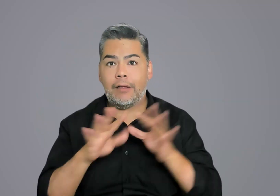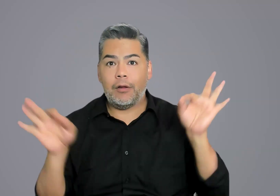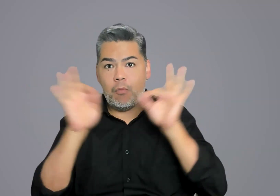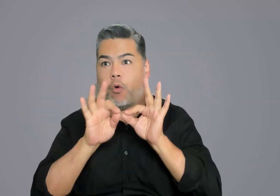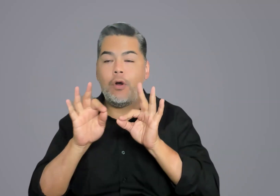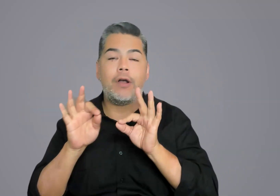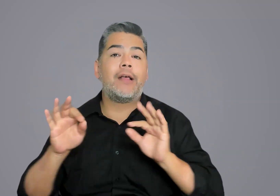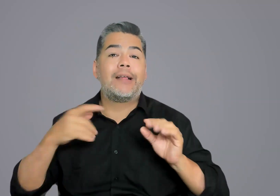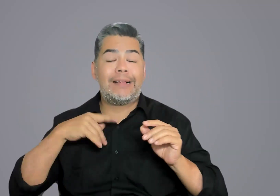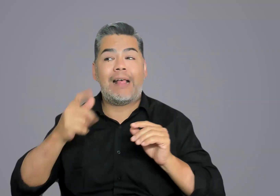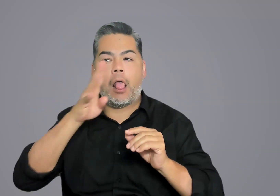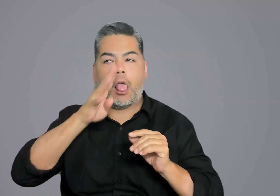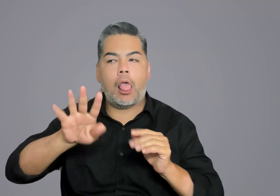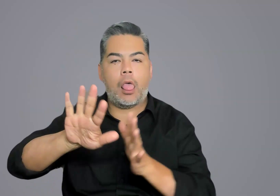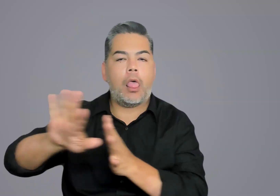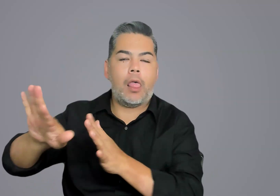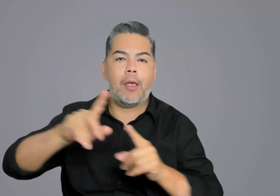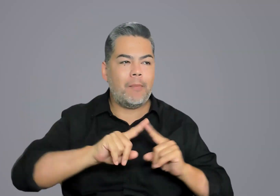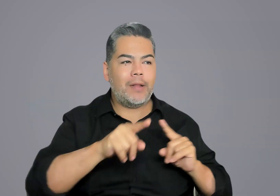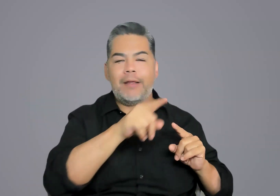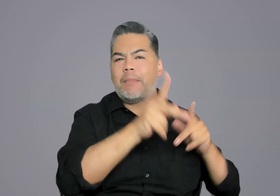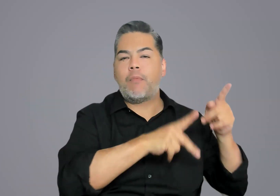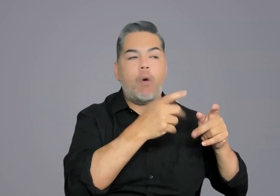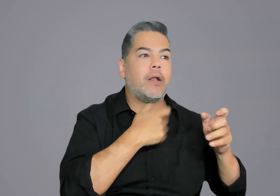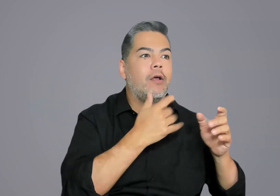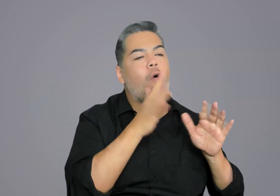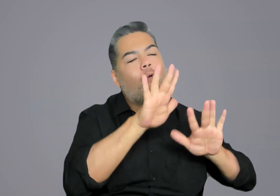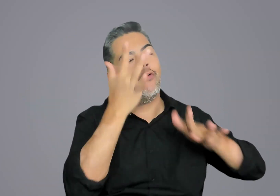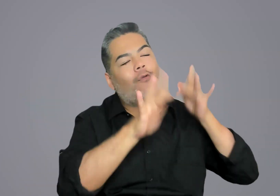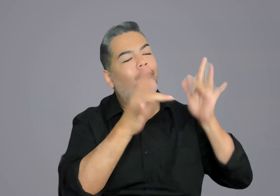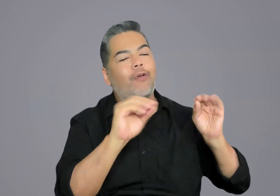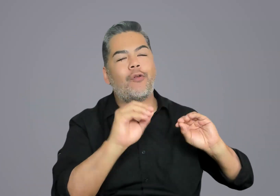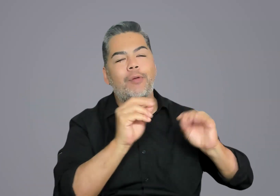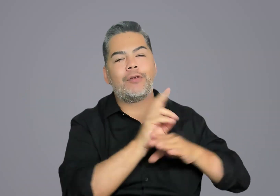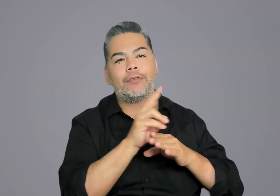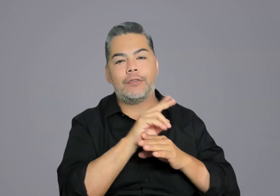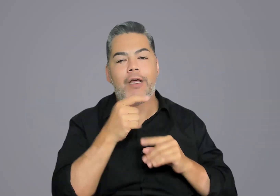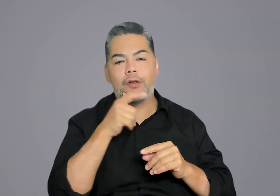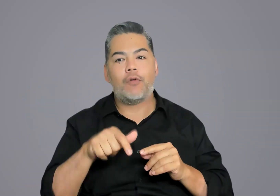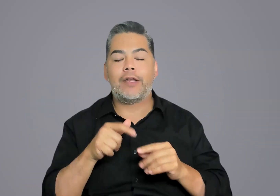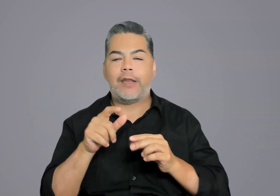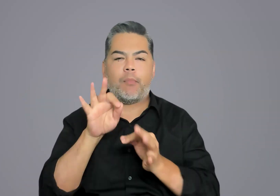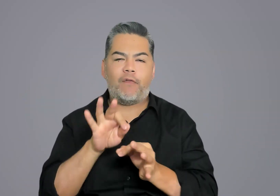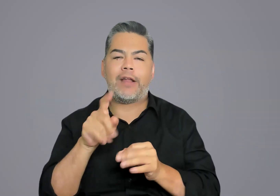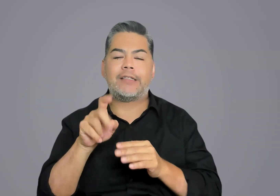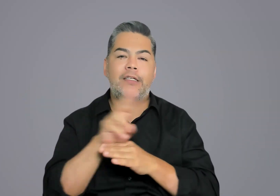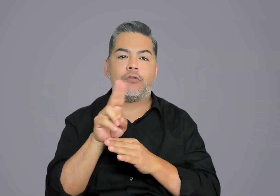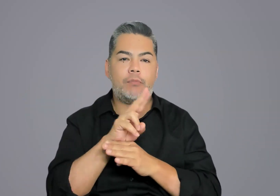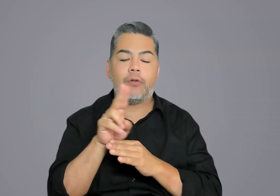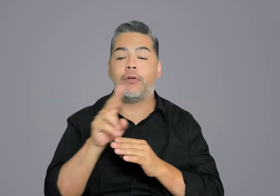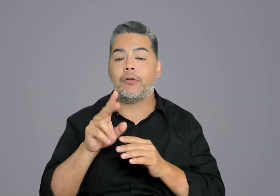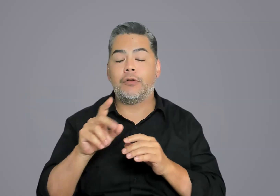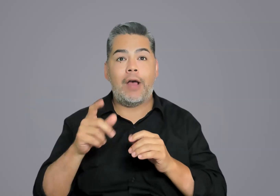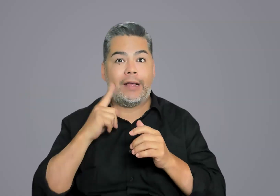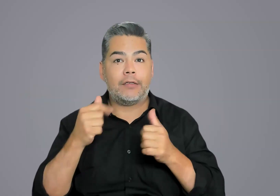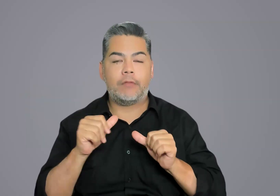no one asked for. I don't need perfect, I need usable. And yeah, snark aside, every decision a